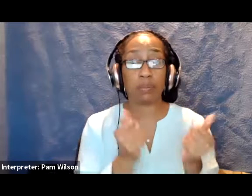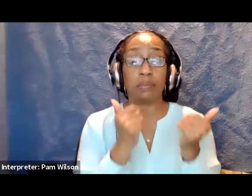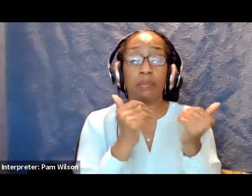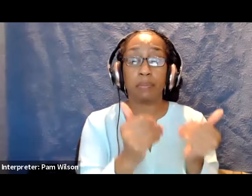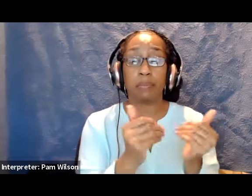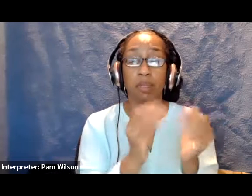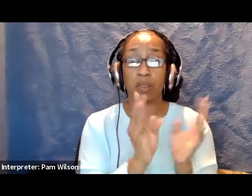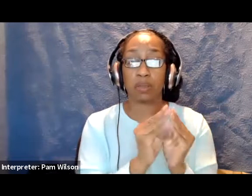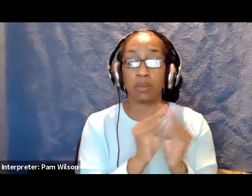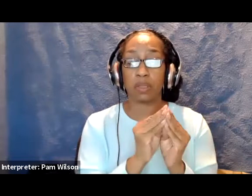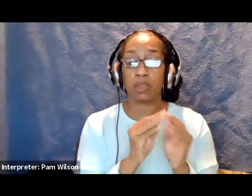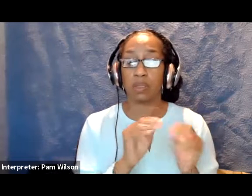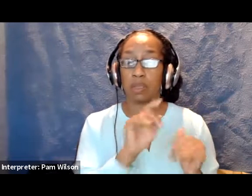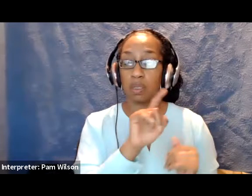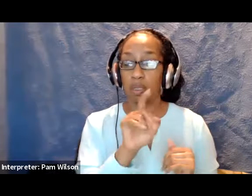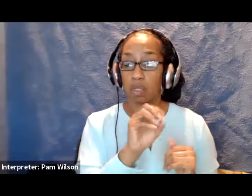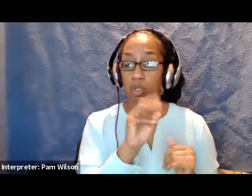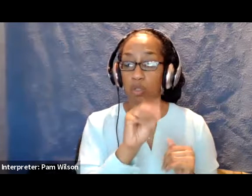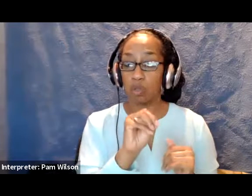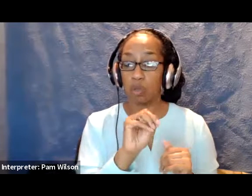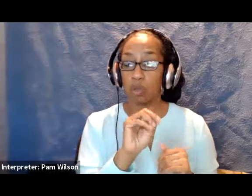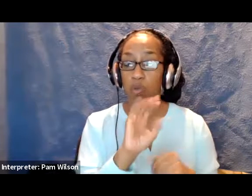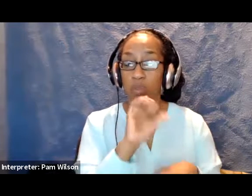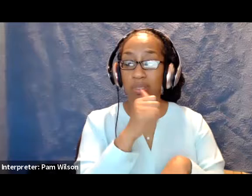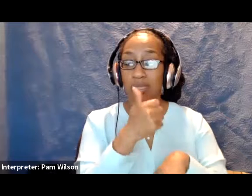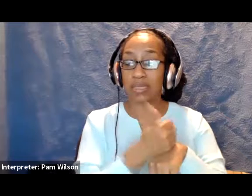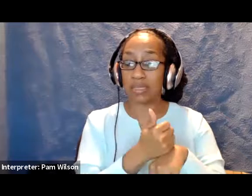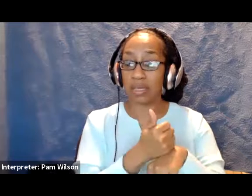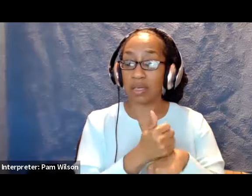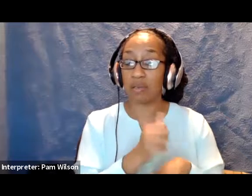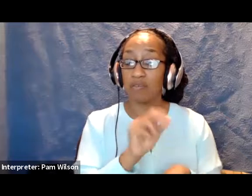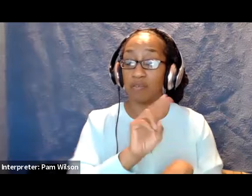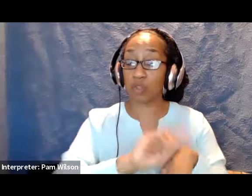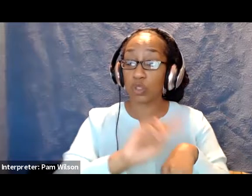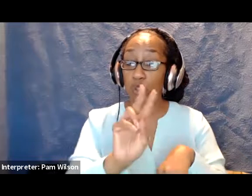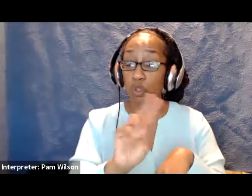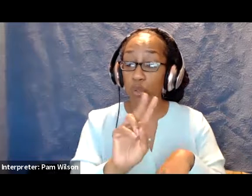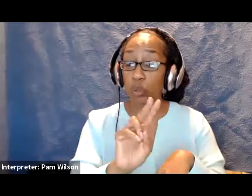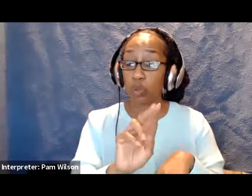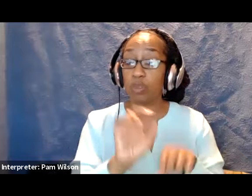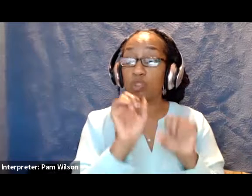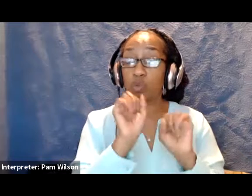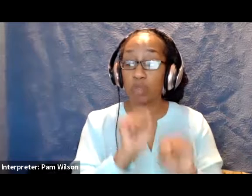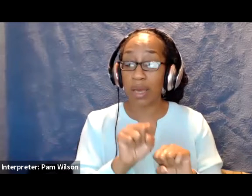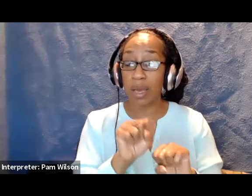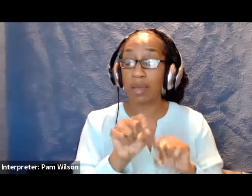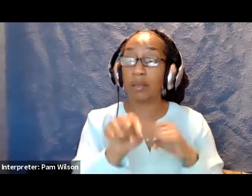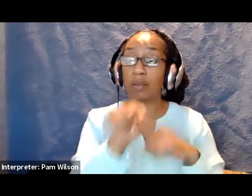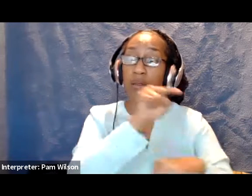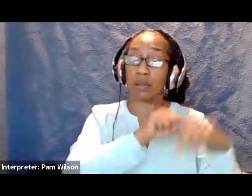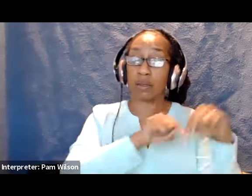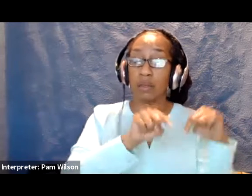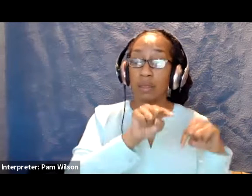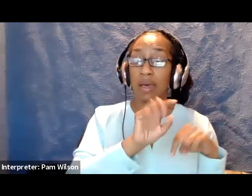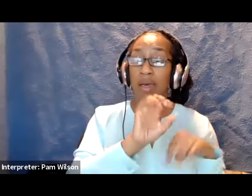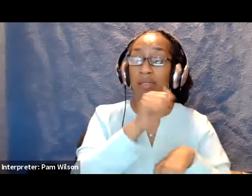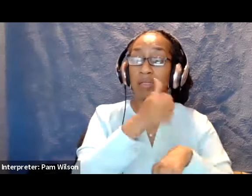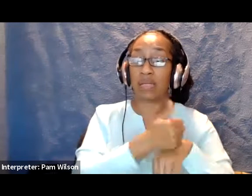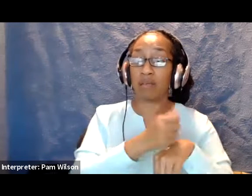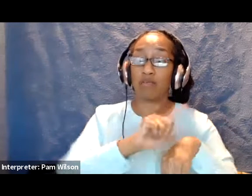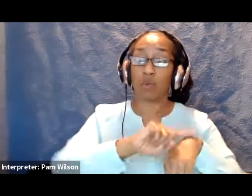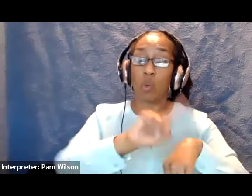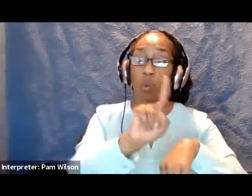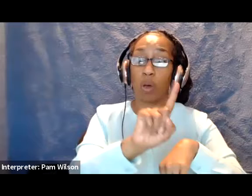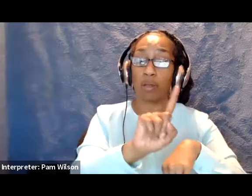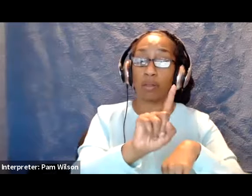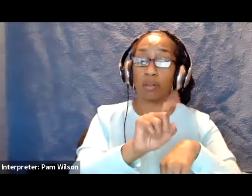Zoom is going to automatically set it for 2 o'clock. You can go back. You can go back and set it for 1 p.m. You